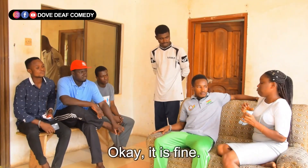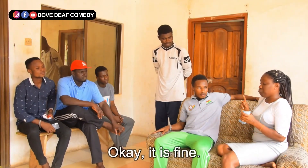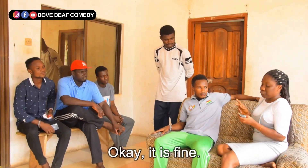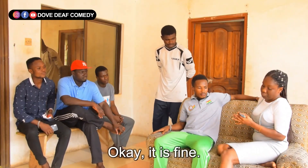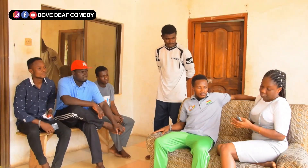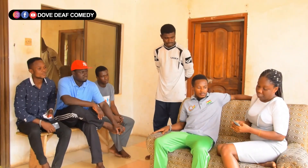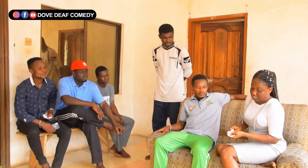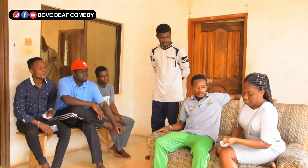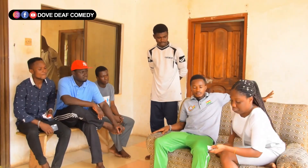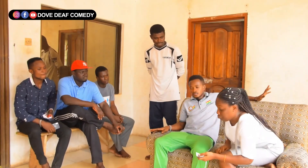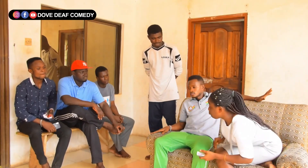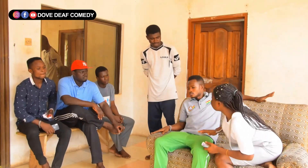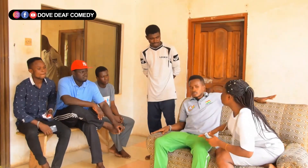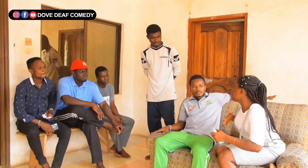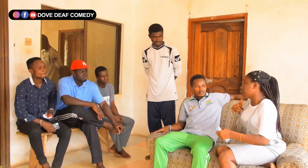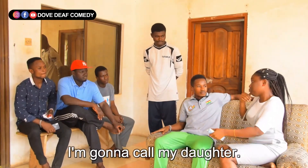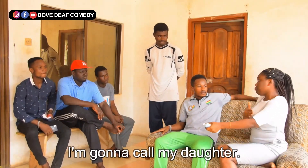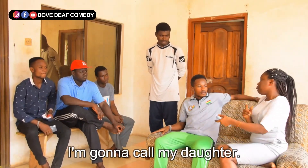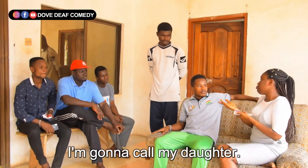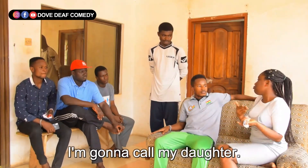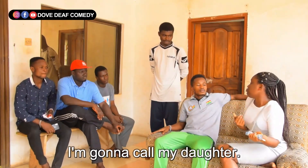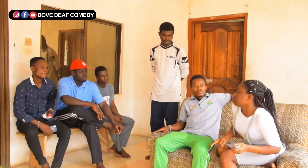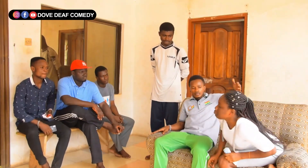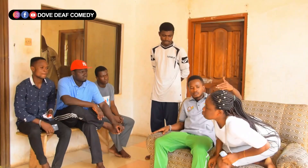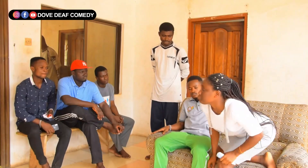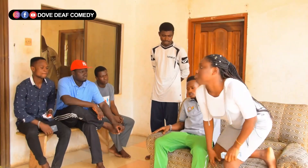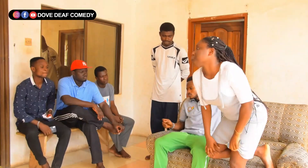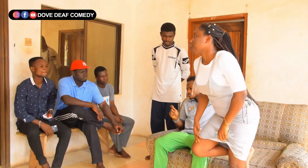Okay, it is fine. I'm gonna call my daughter.